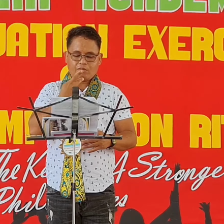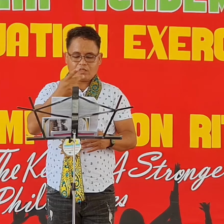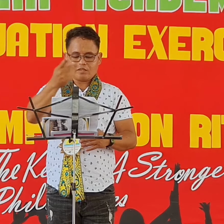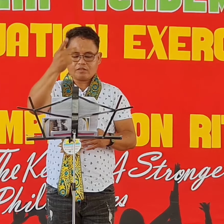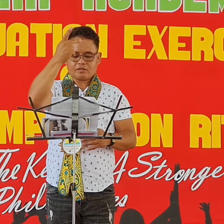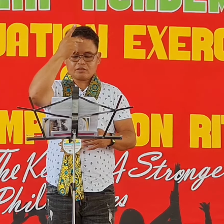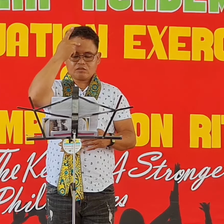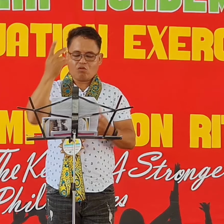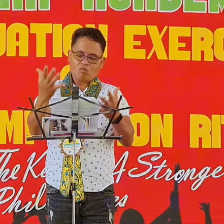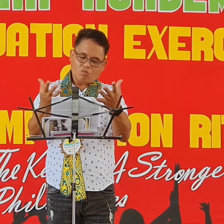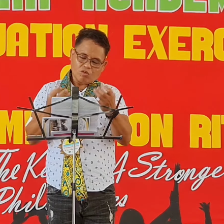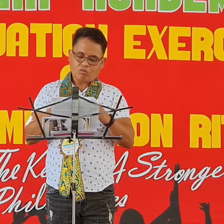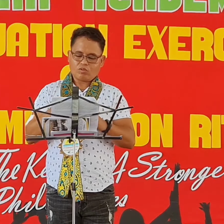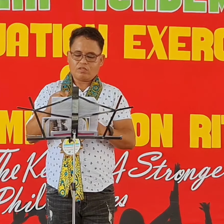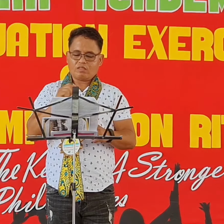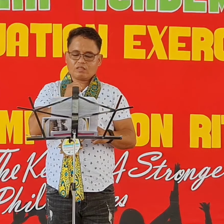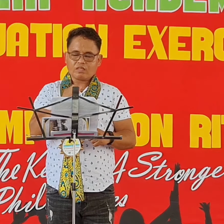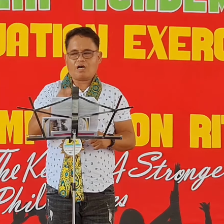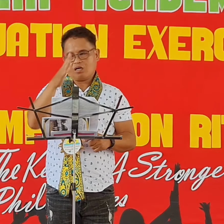Because our parents want us not to be ignorant.